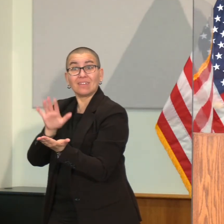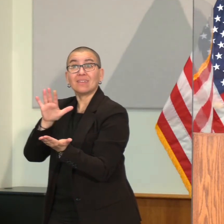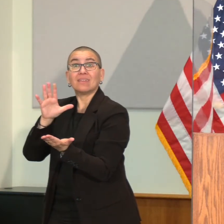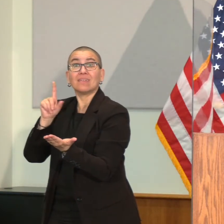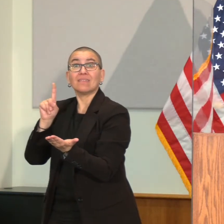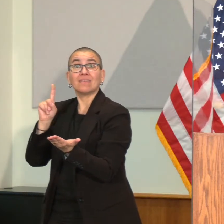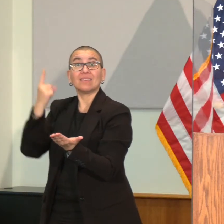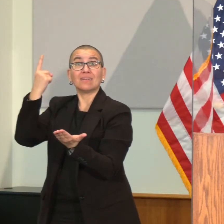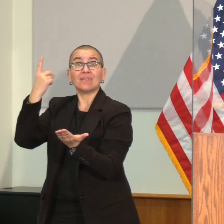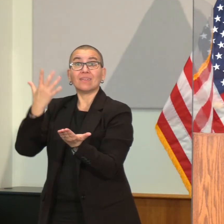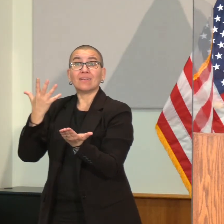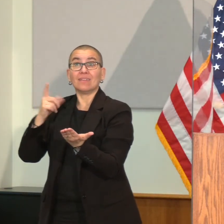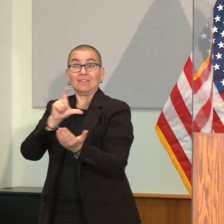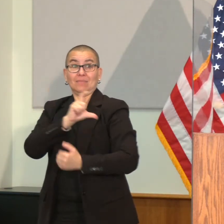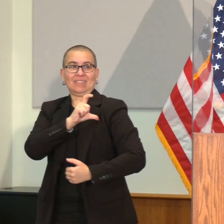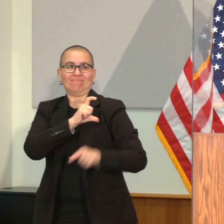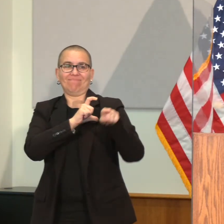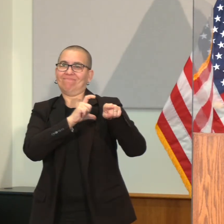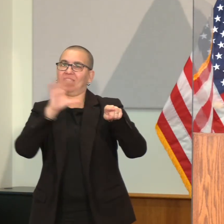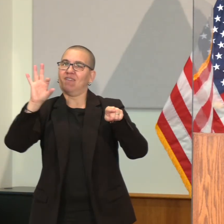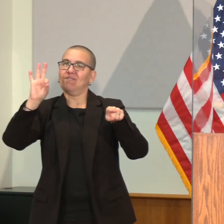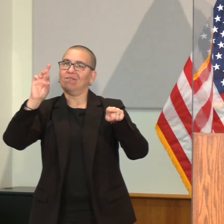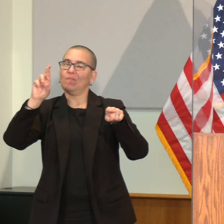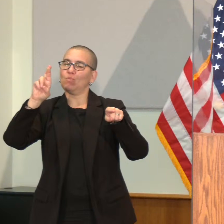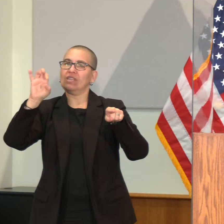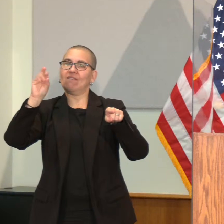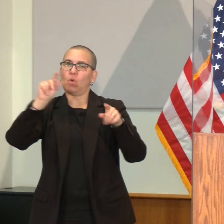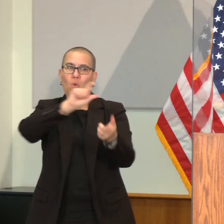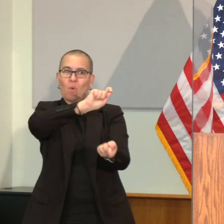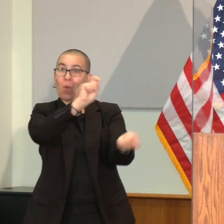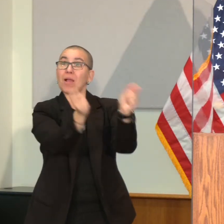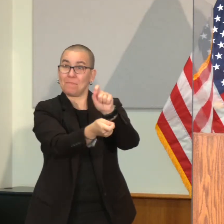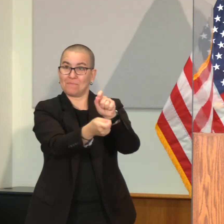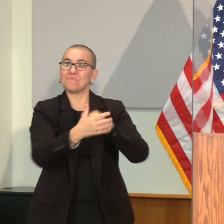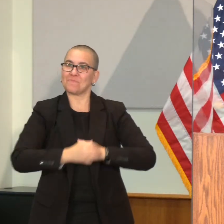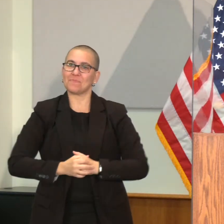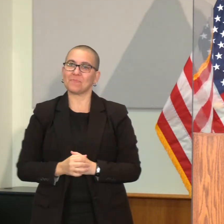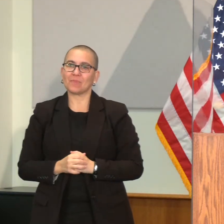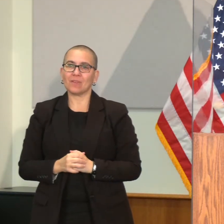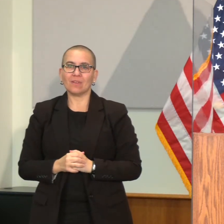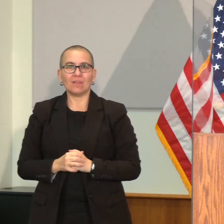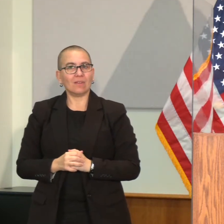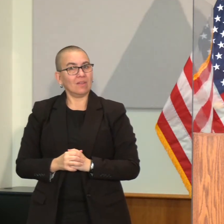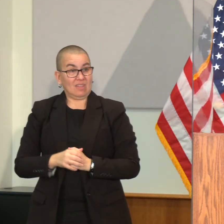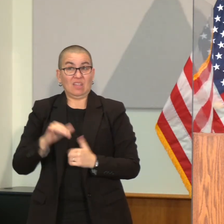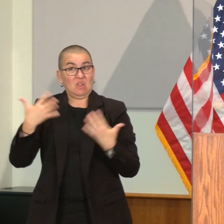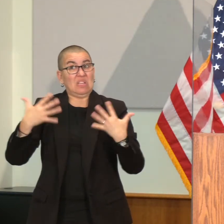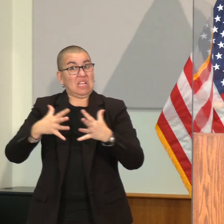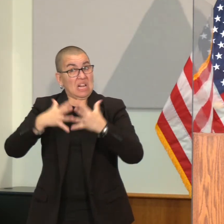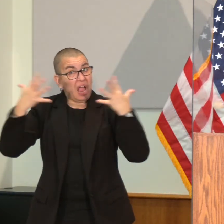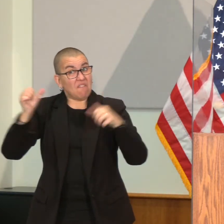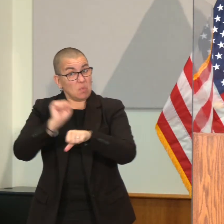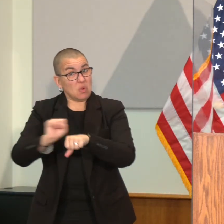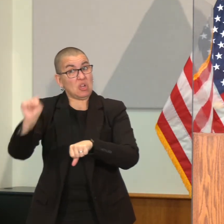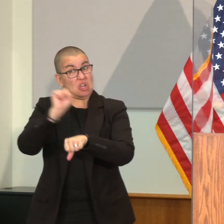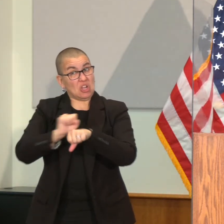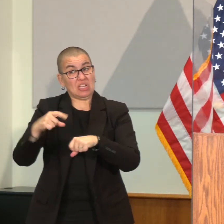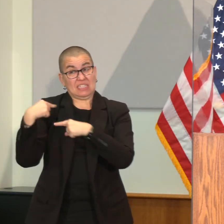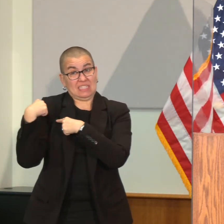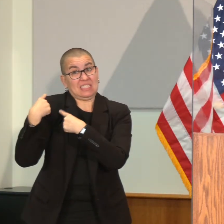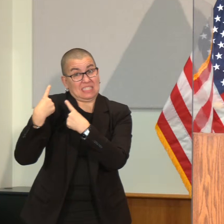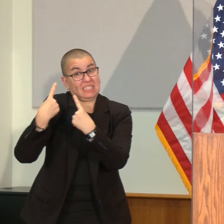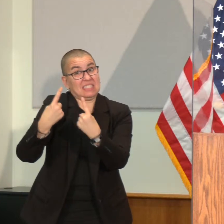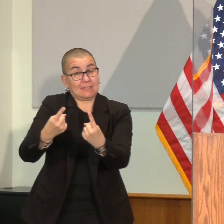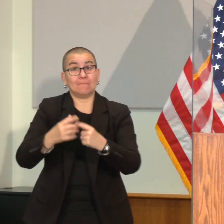around police reform. That took a lot of work. It showed what was possible. It added on to, as we saw